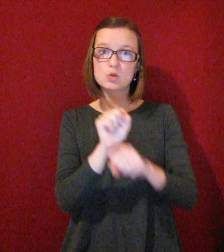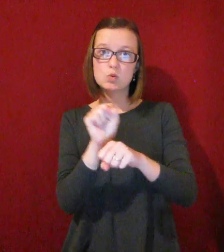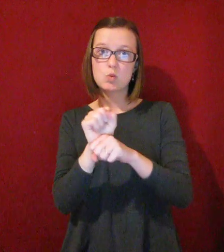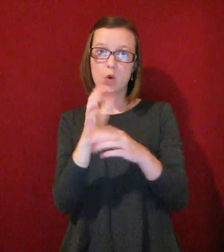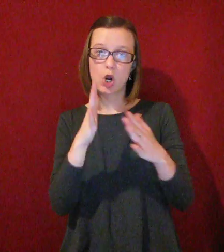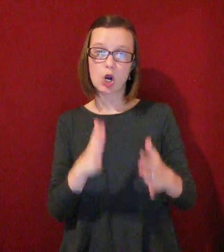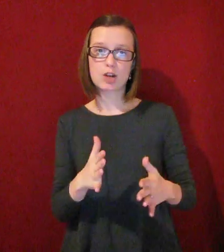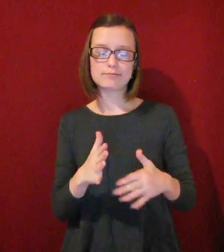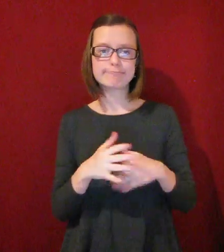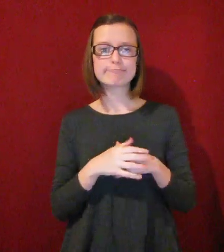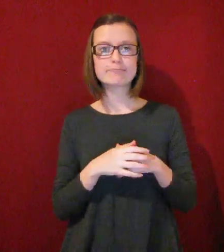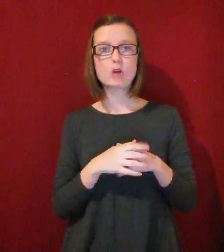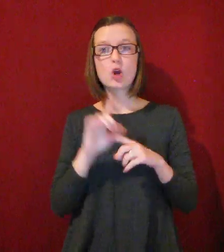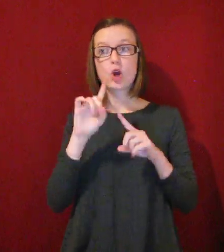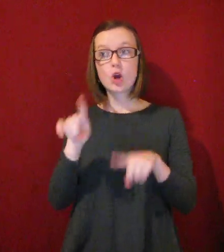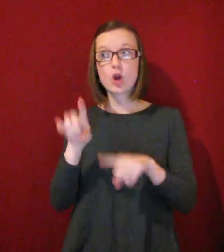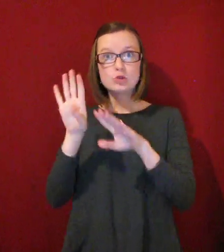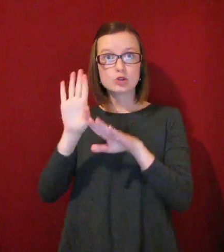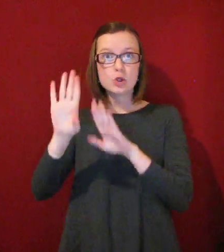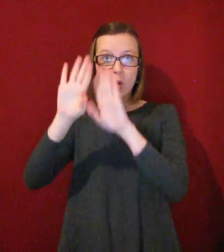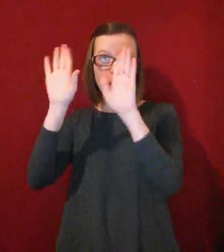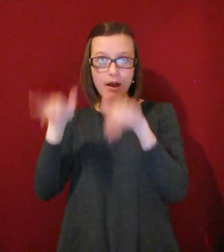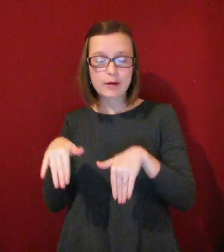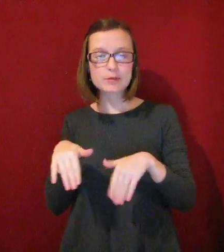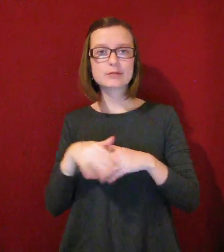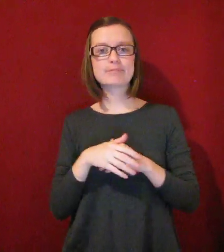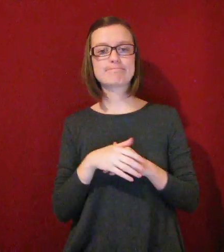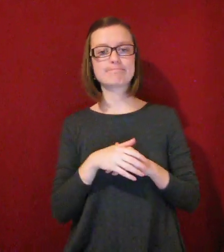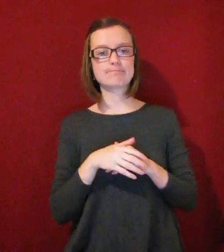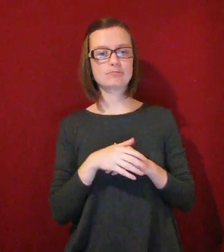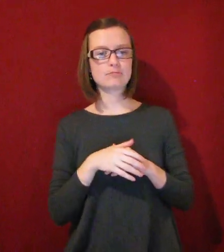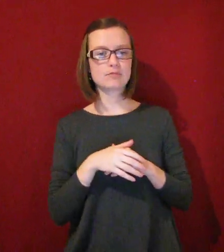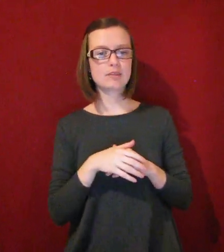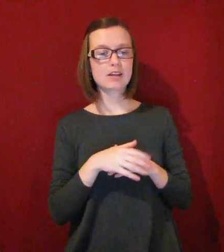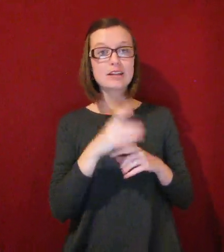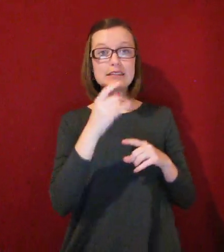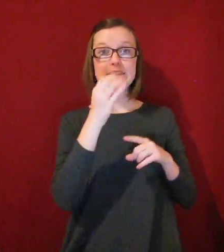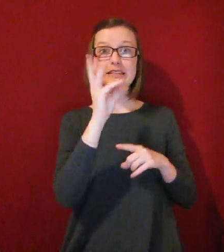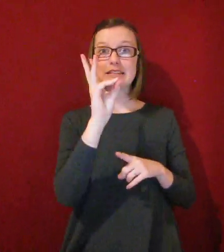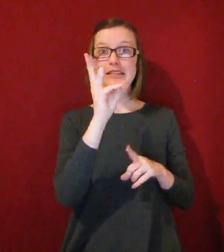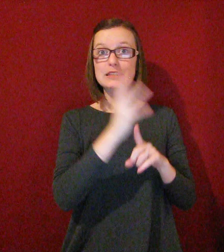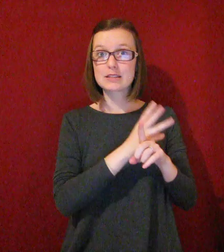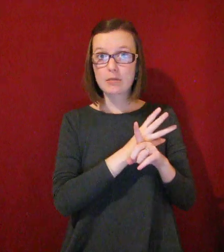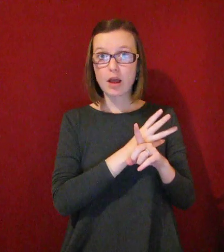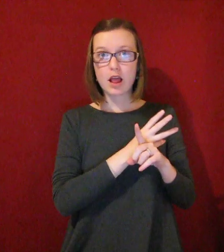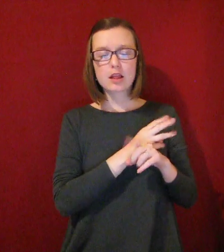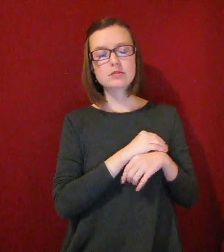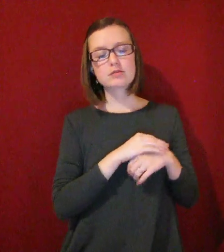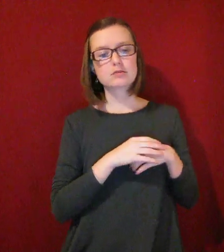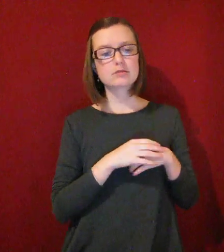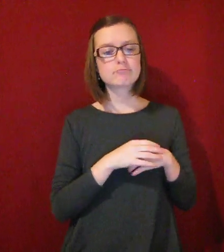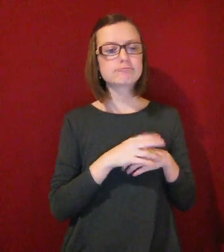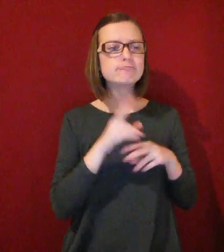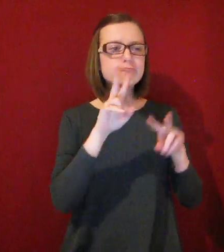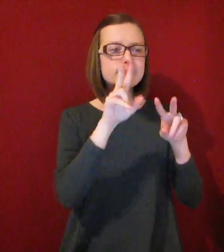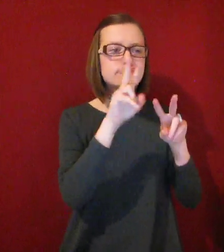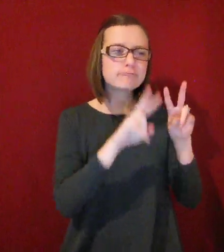or whatever's necessary with your home situation and review your current situation to make sure that you're able to